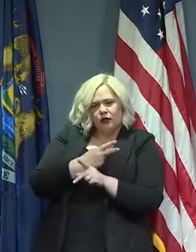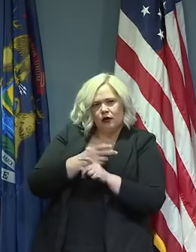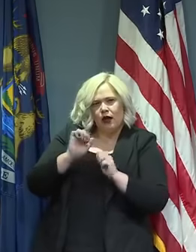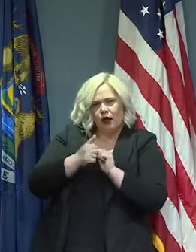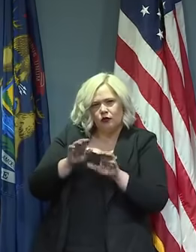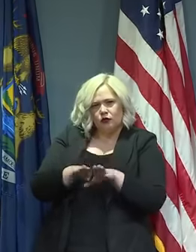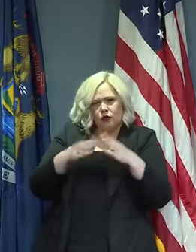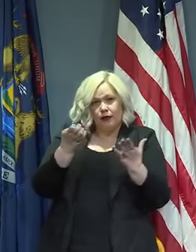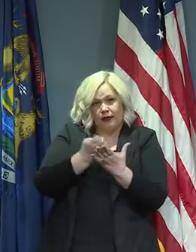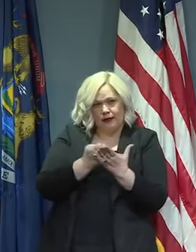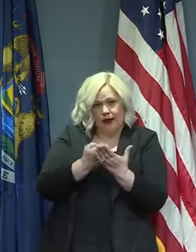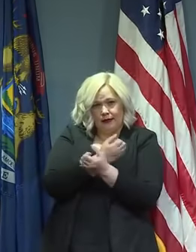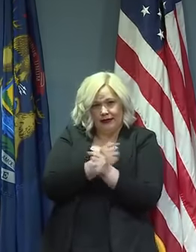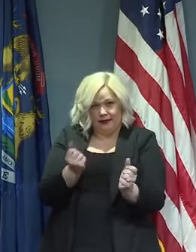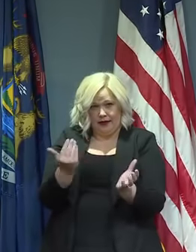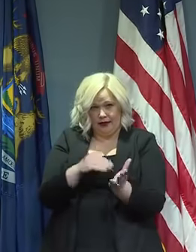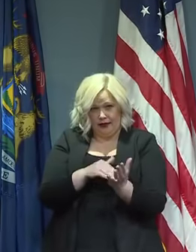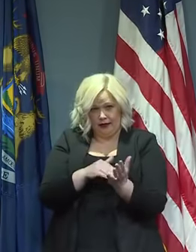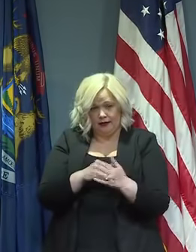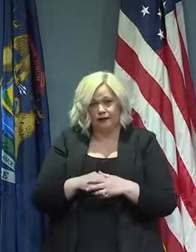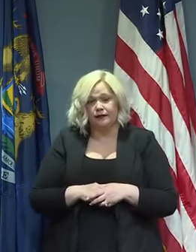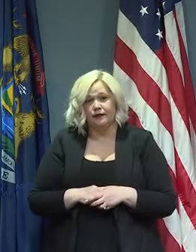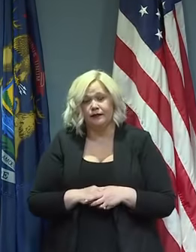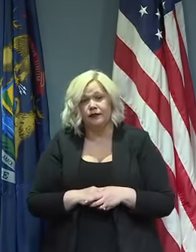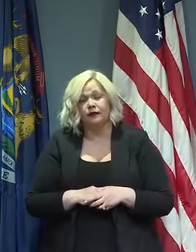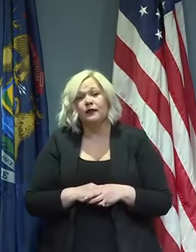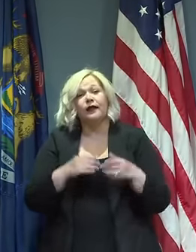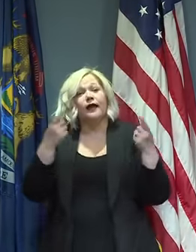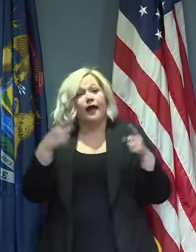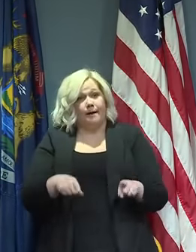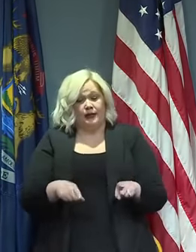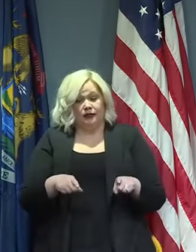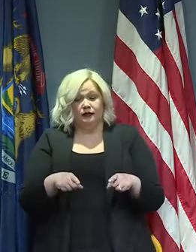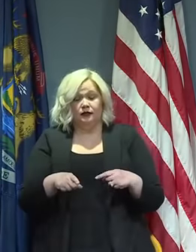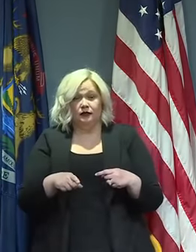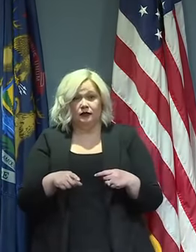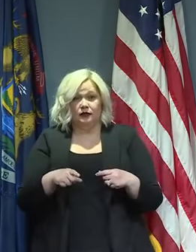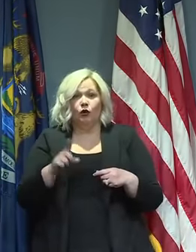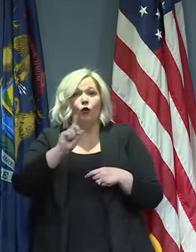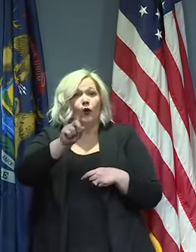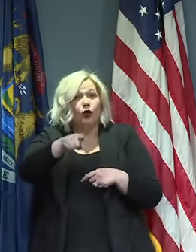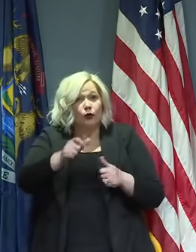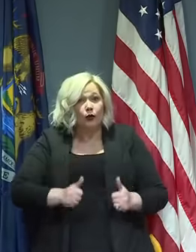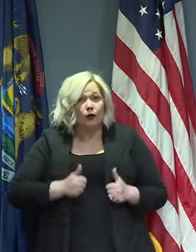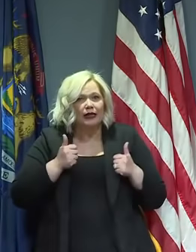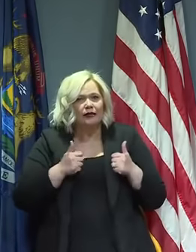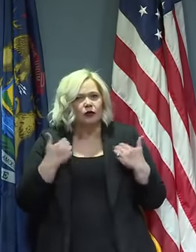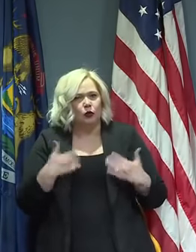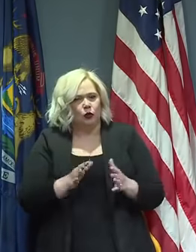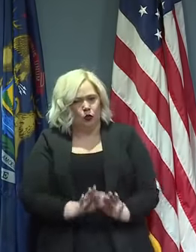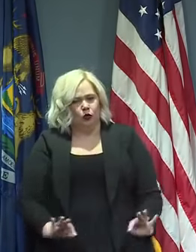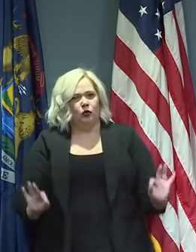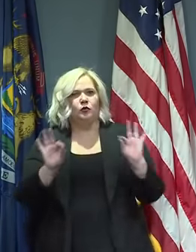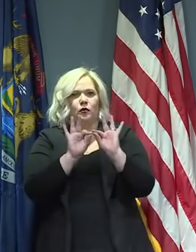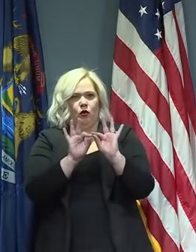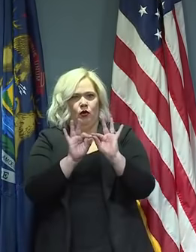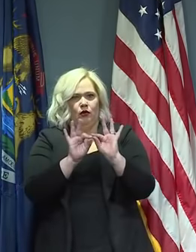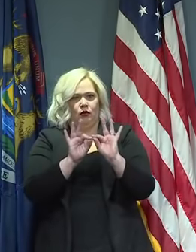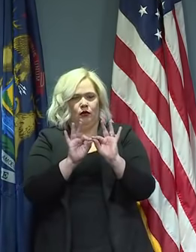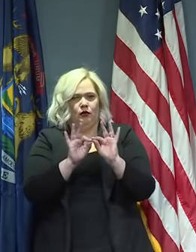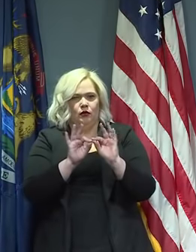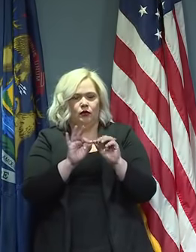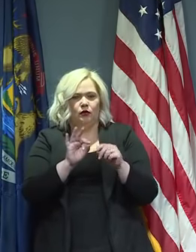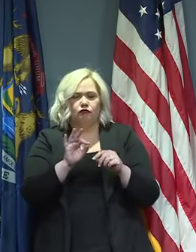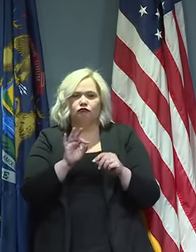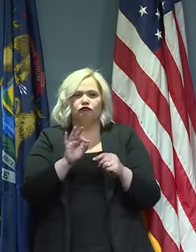problem. So it turns out that geography is really important. This disease and how it presents